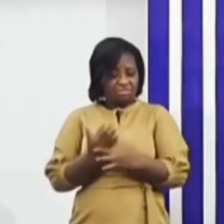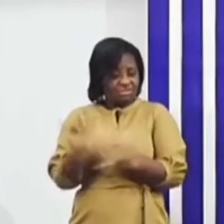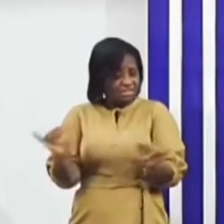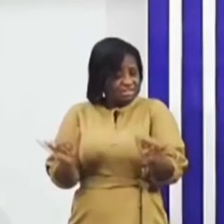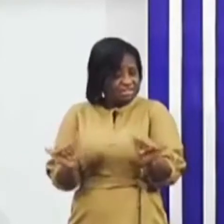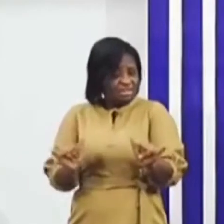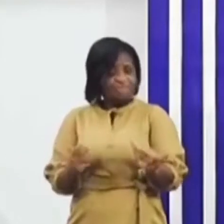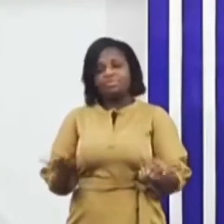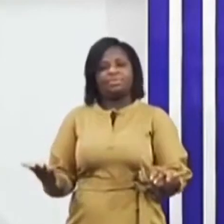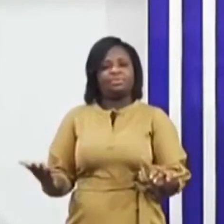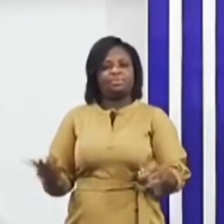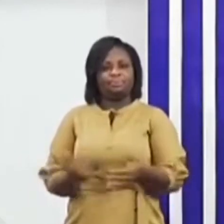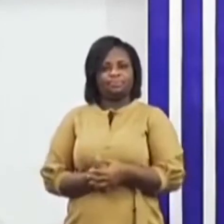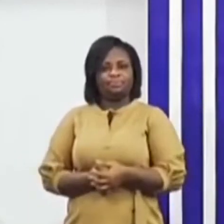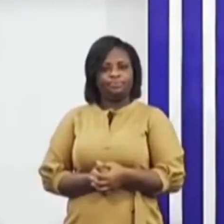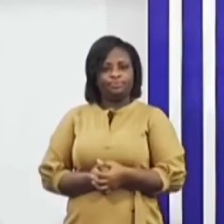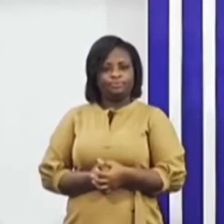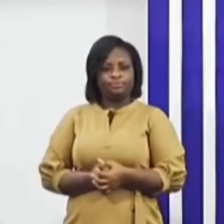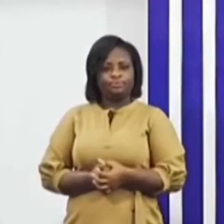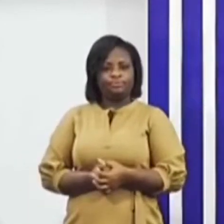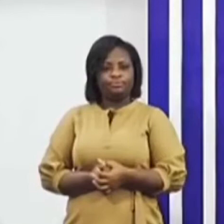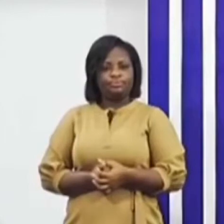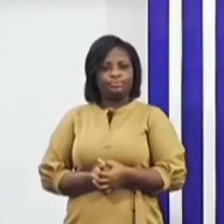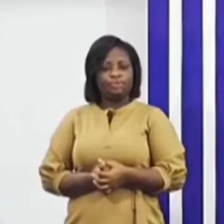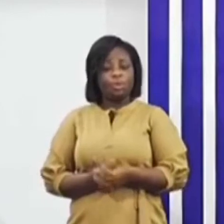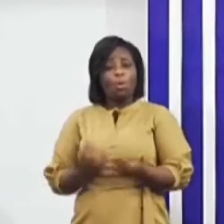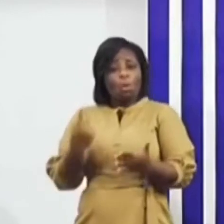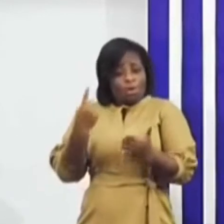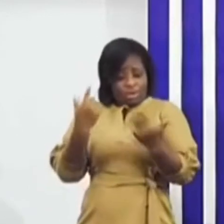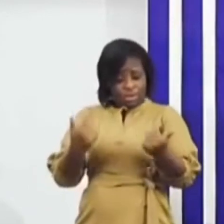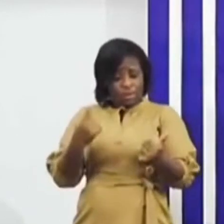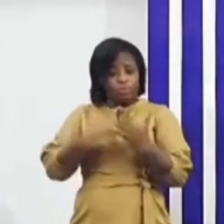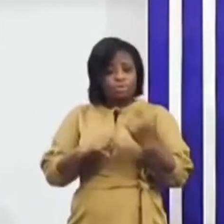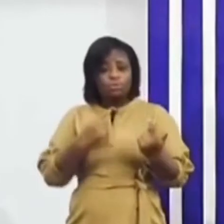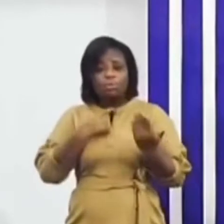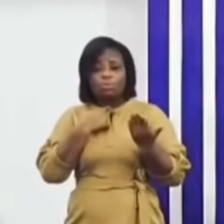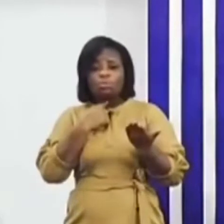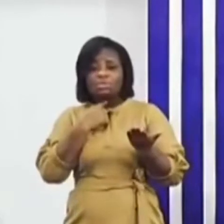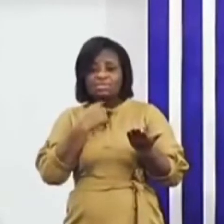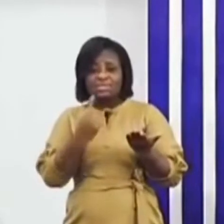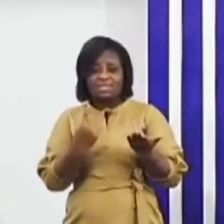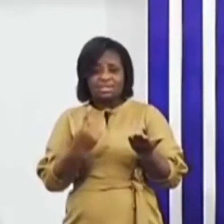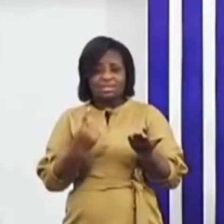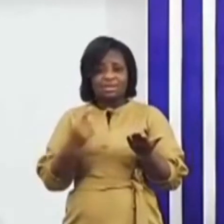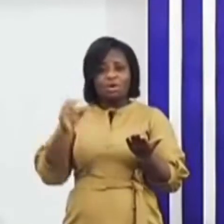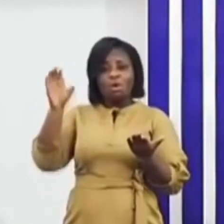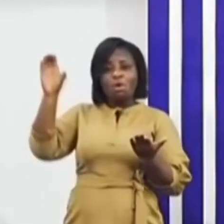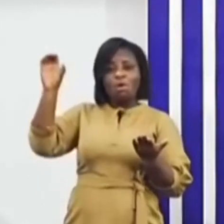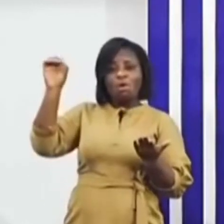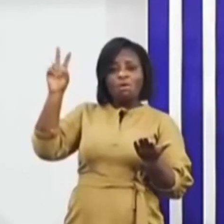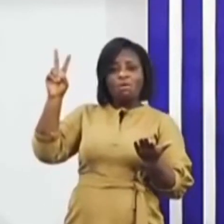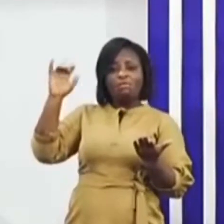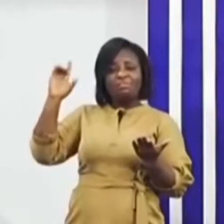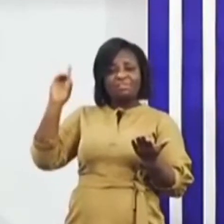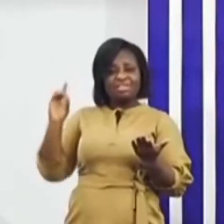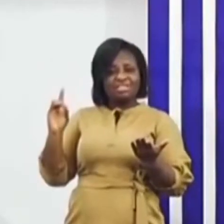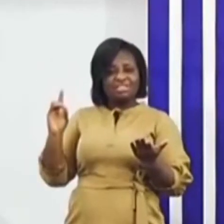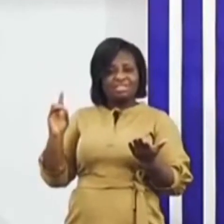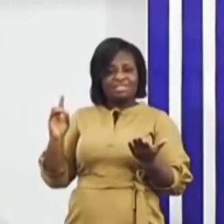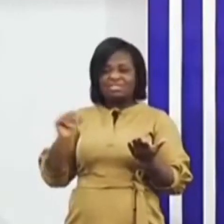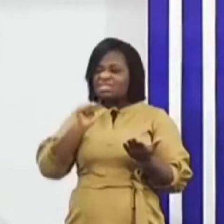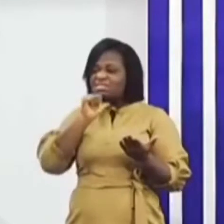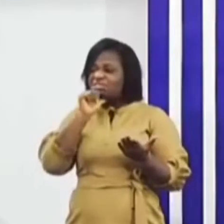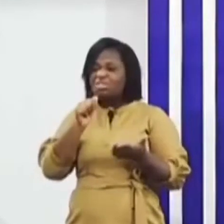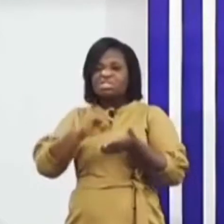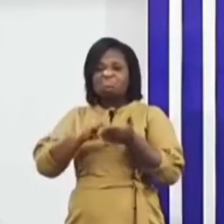what we want to say is that being covid19 positive is no equivalent to death